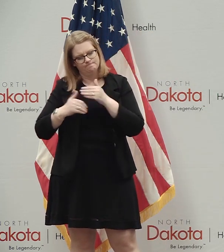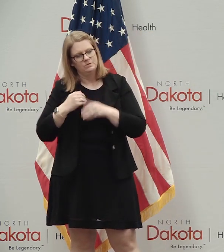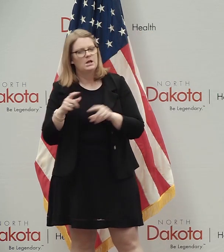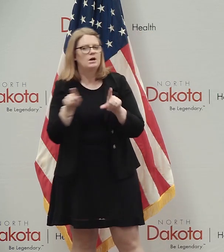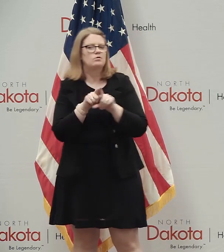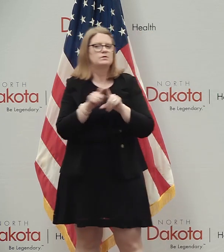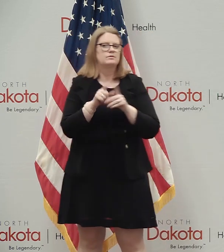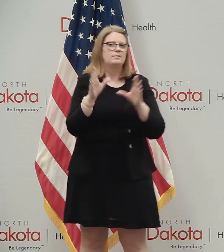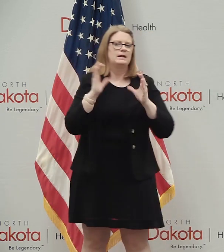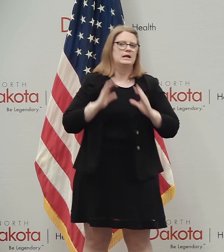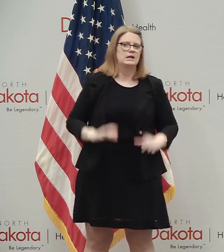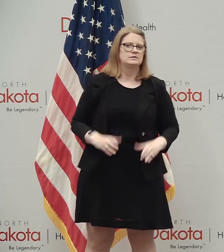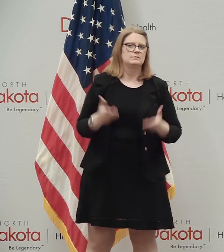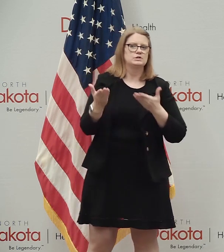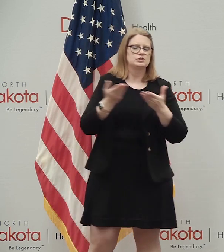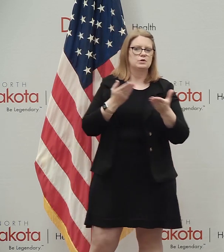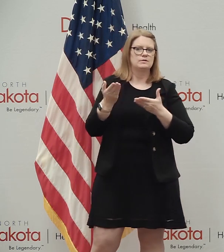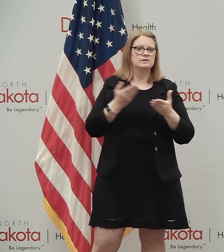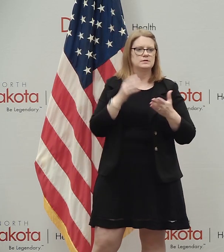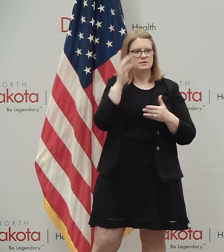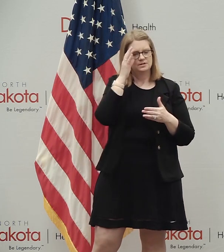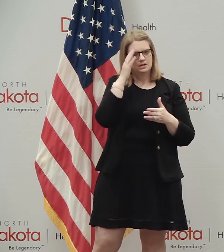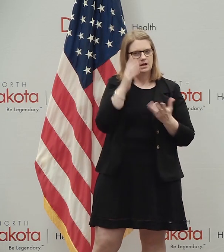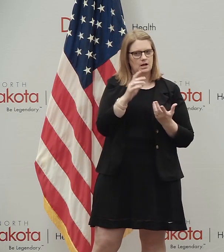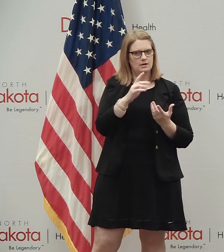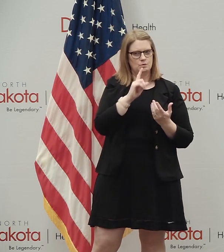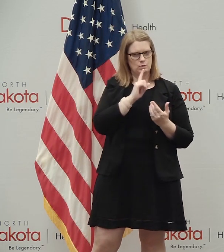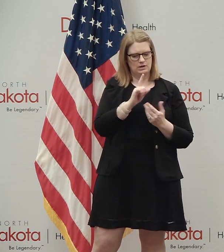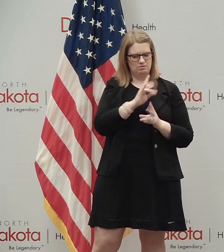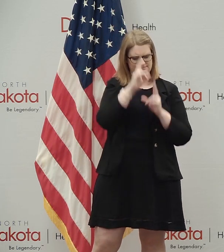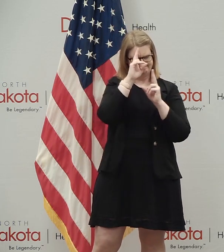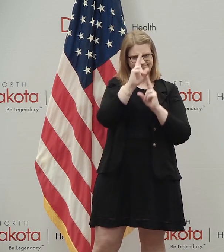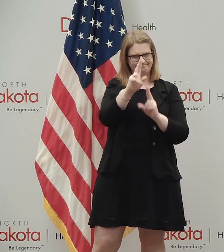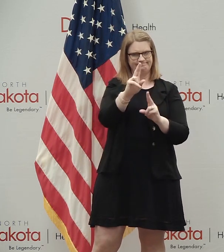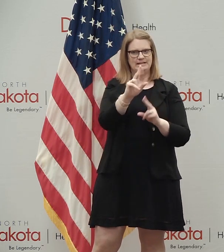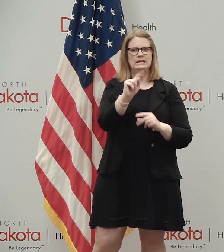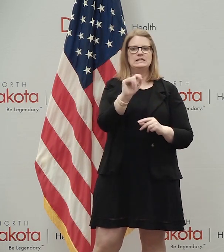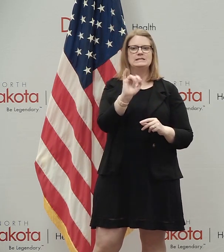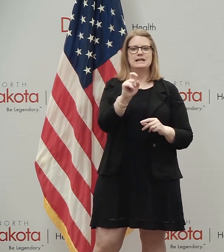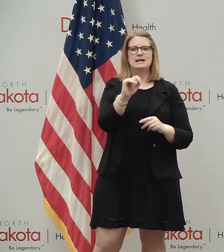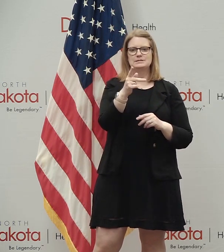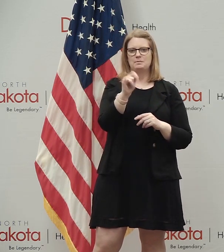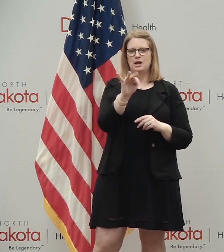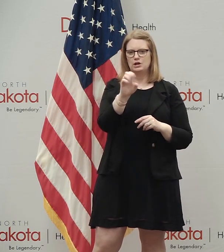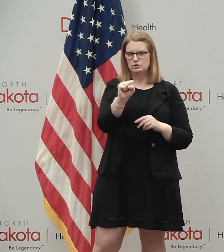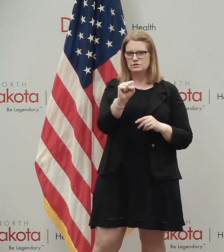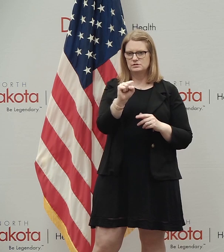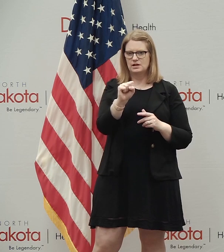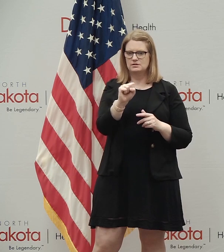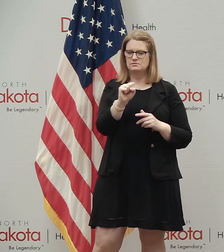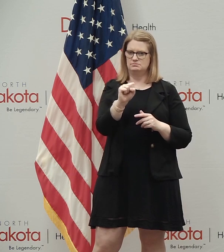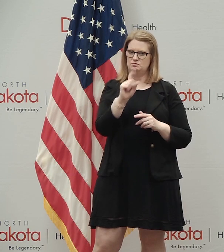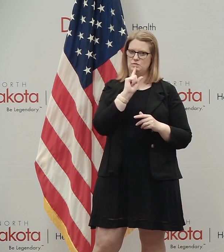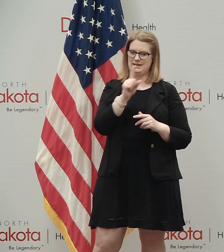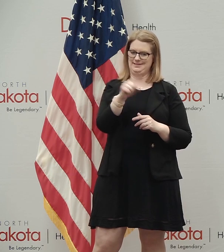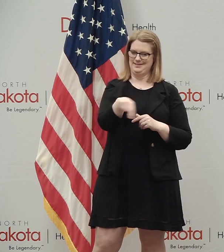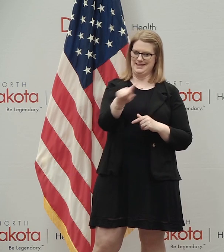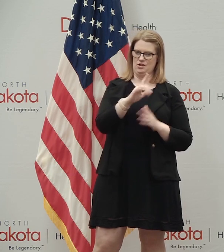service, we talk a lot about wanting to treat taxpayers and citizens as the customers they are. And I think, again, if we